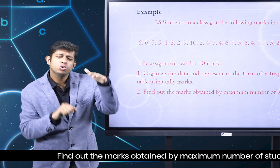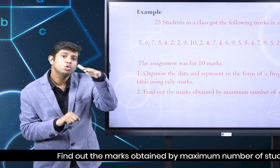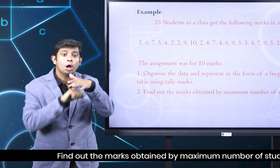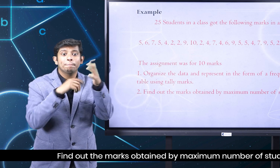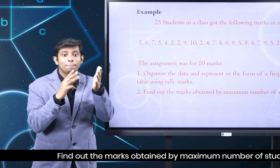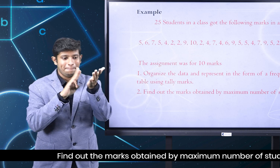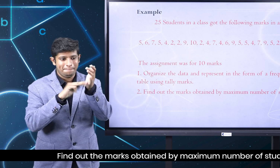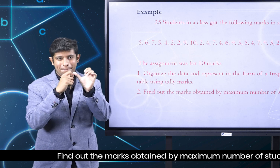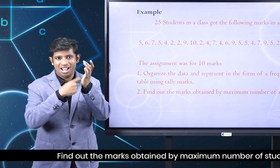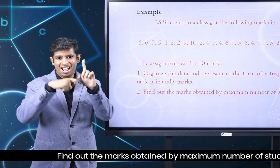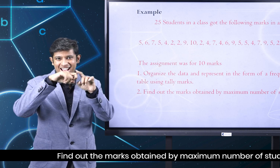by maximum number of students.